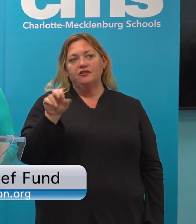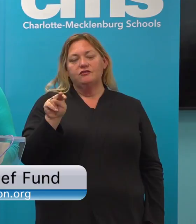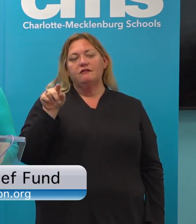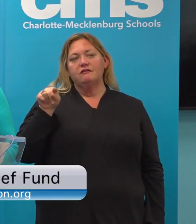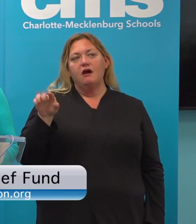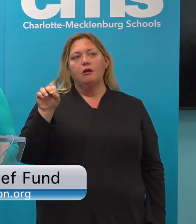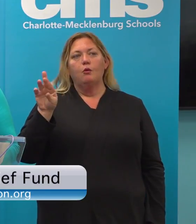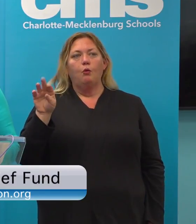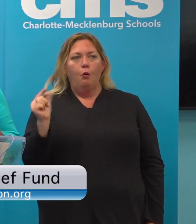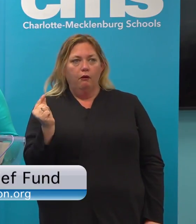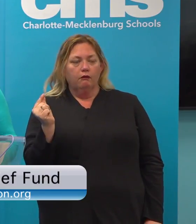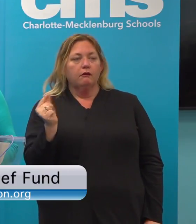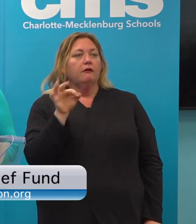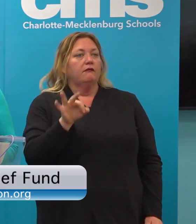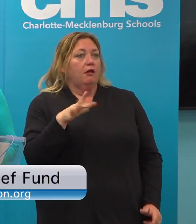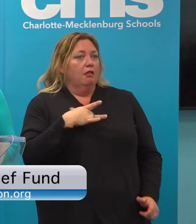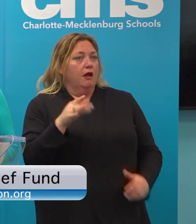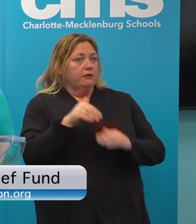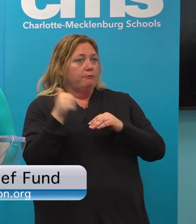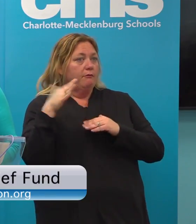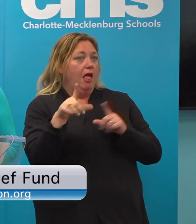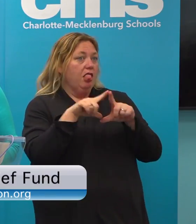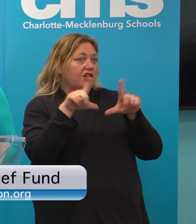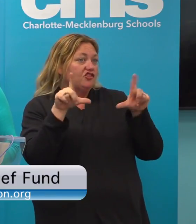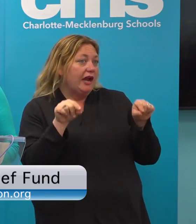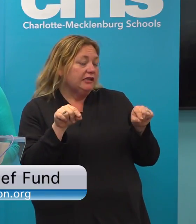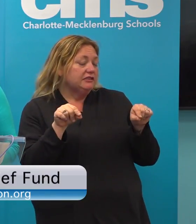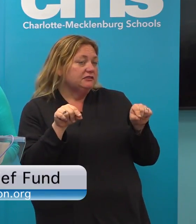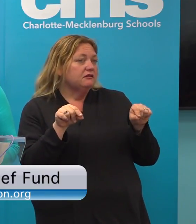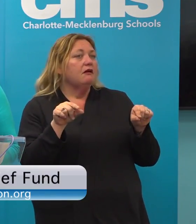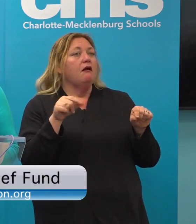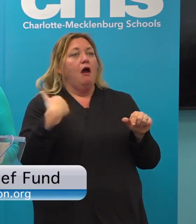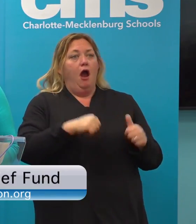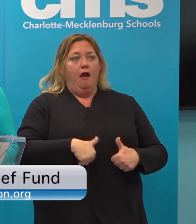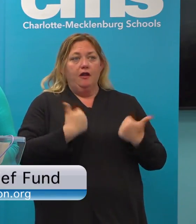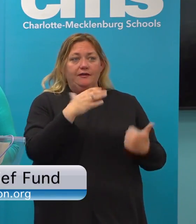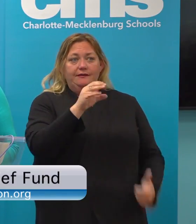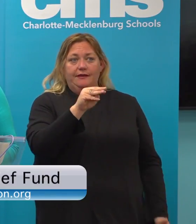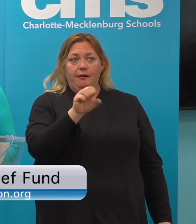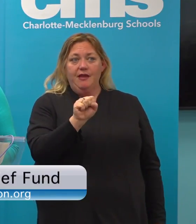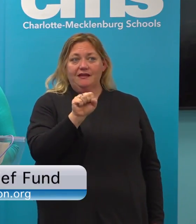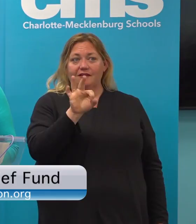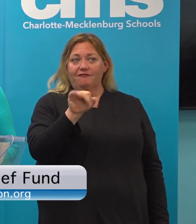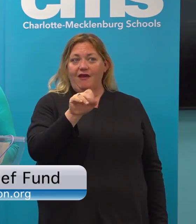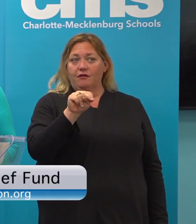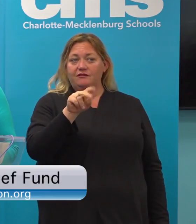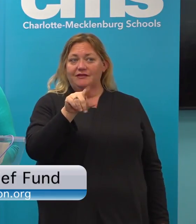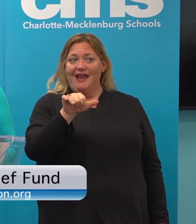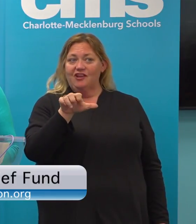cms-foundation.org. If you would like to mail in a check, our address is CMS Foundation,